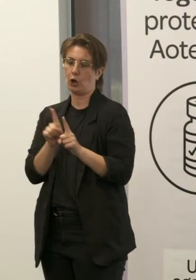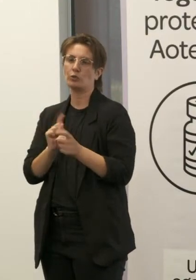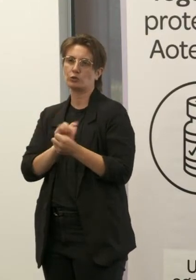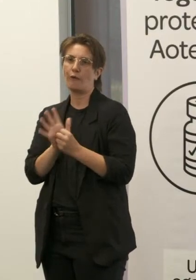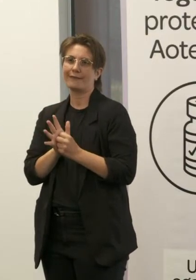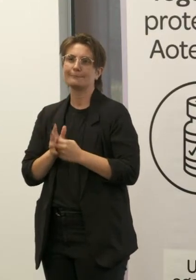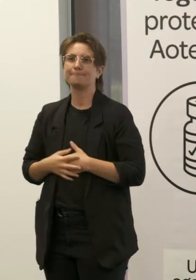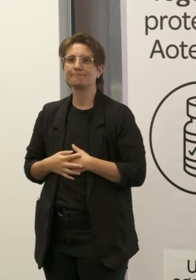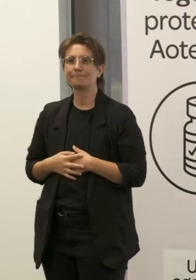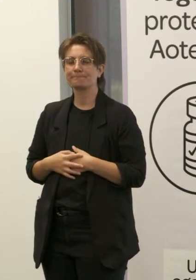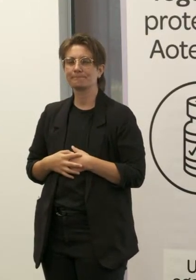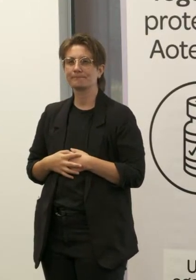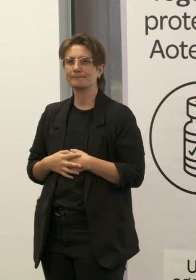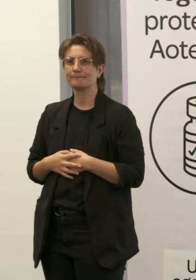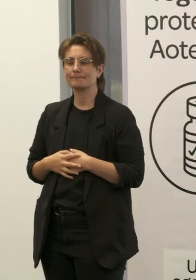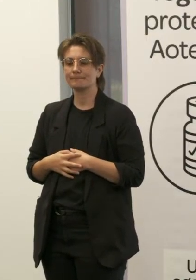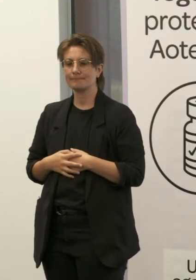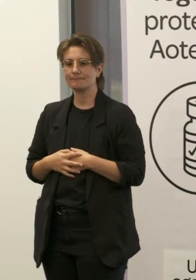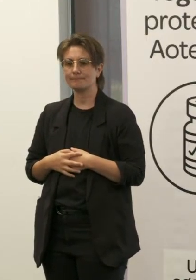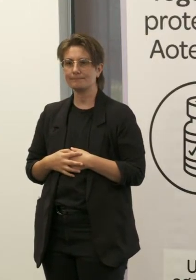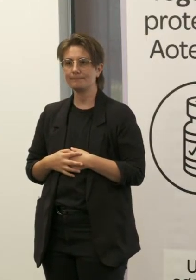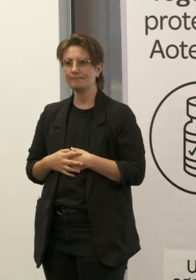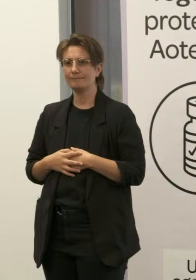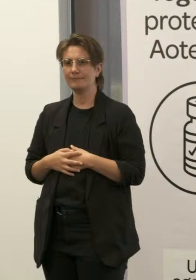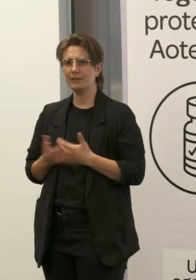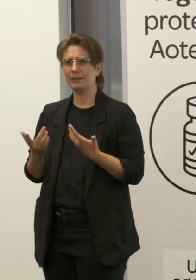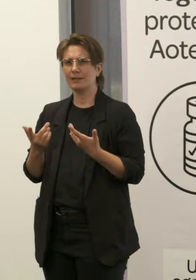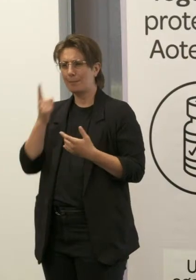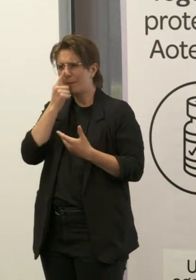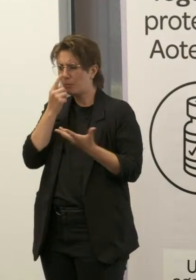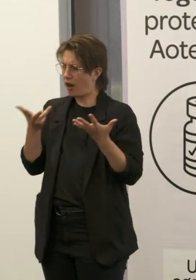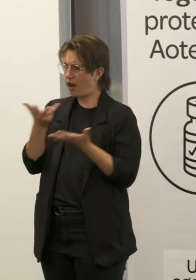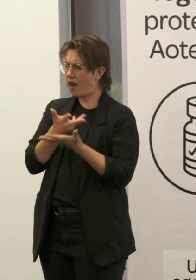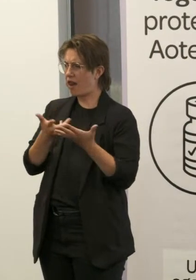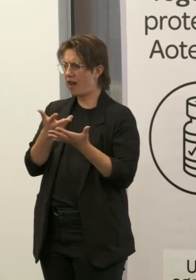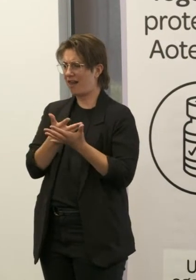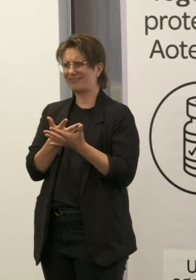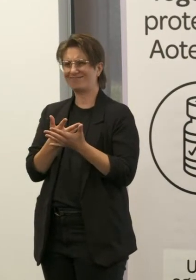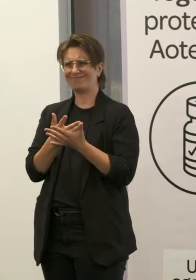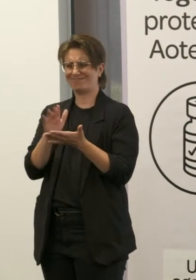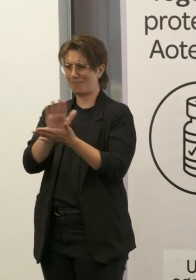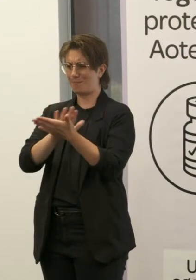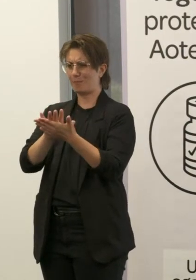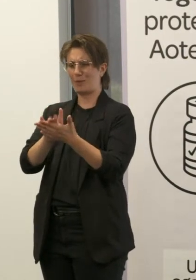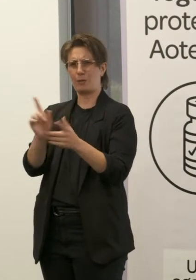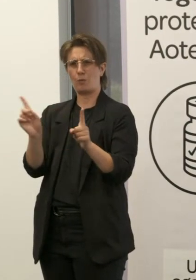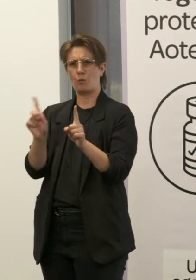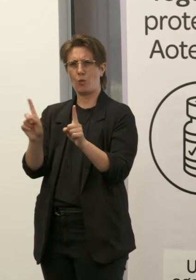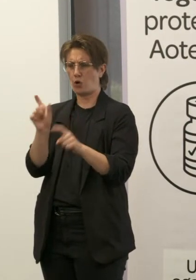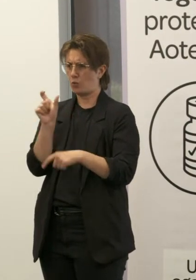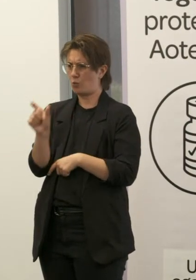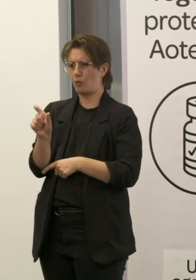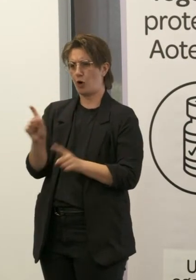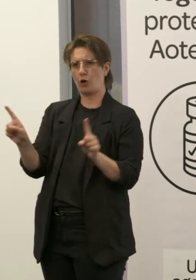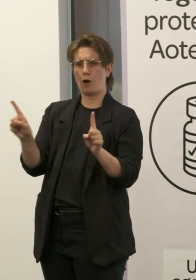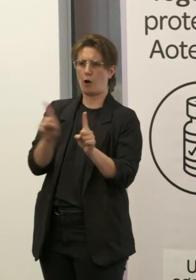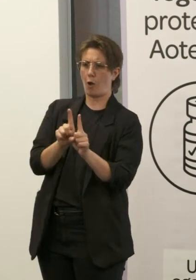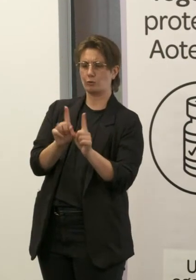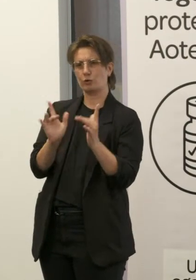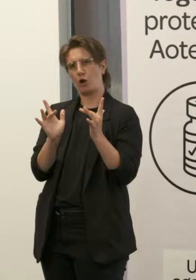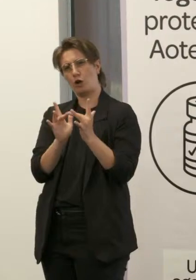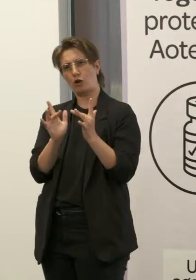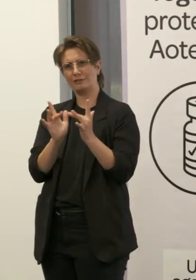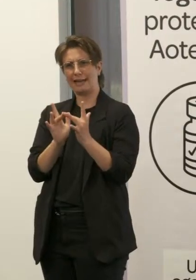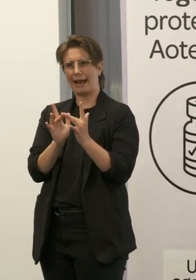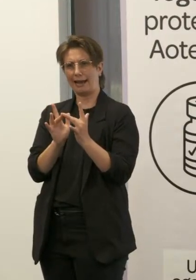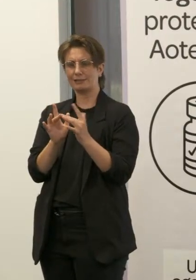There's also been quite a lot of discussion around what a close contact is, and essentially we have a very clear definition of